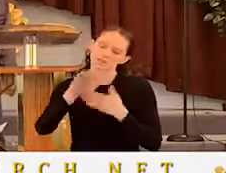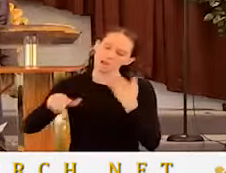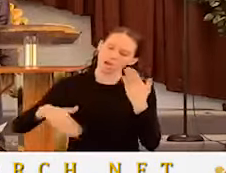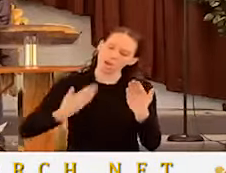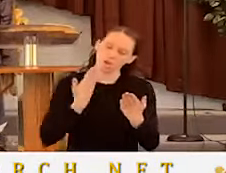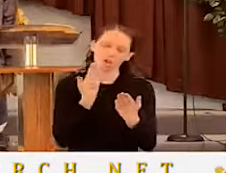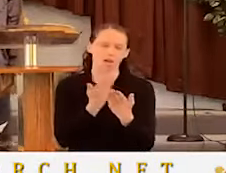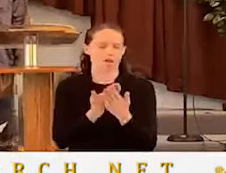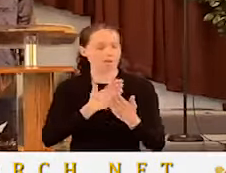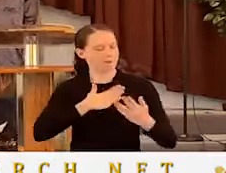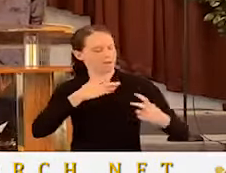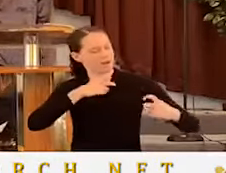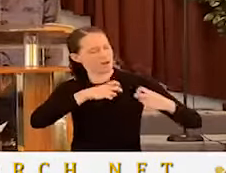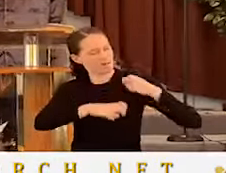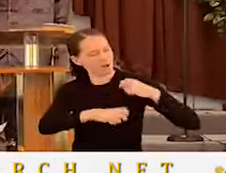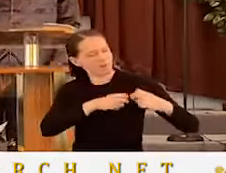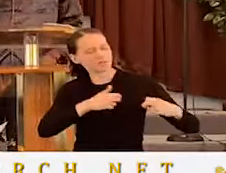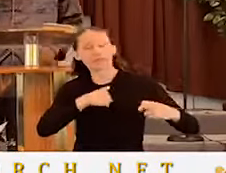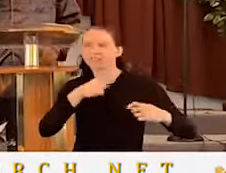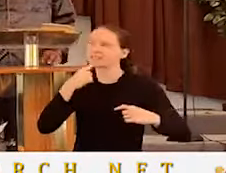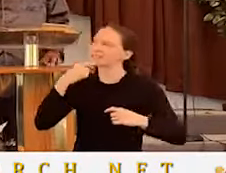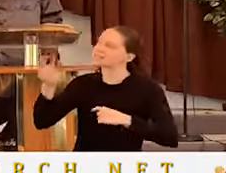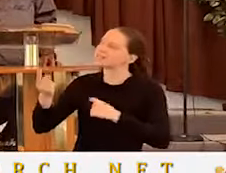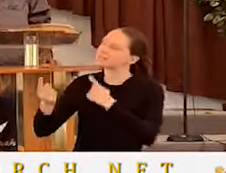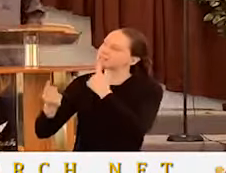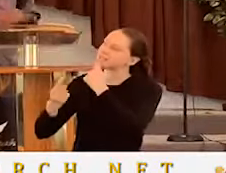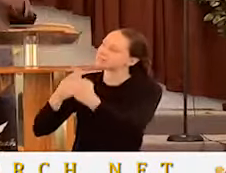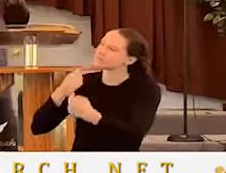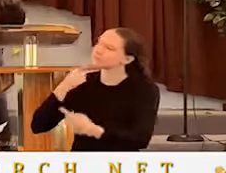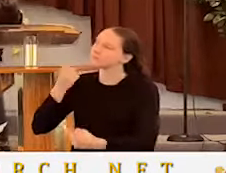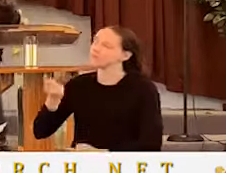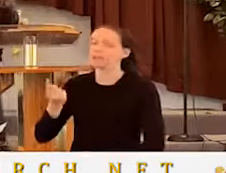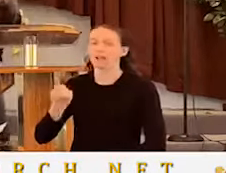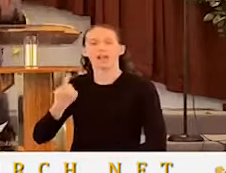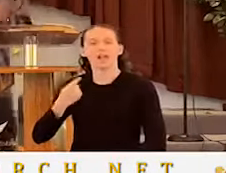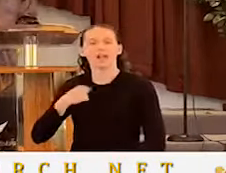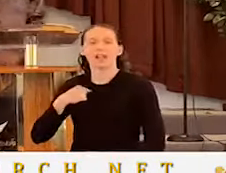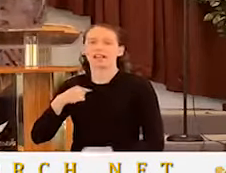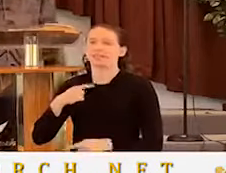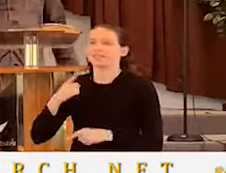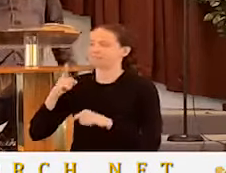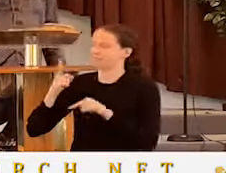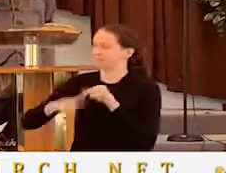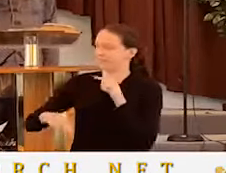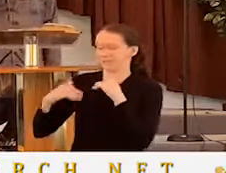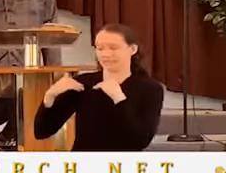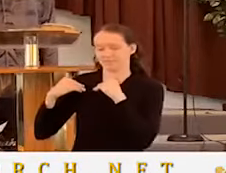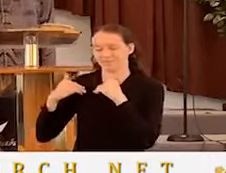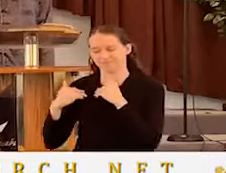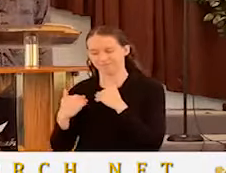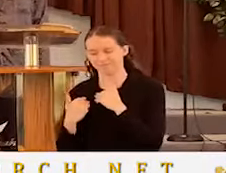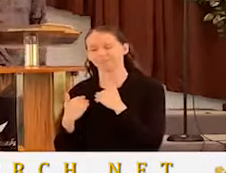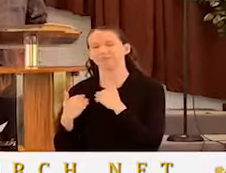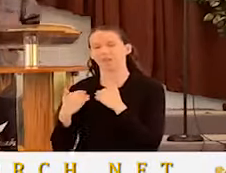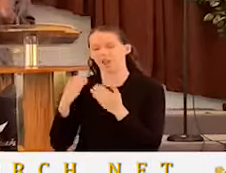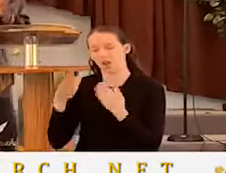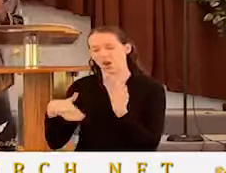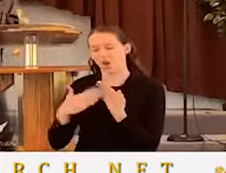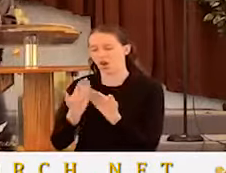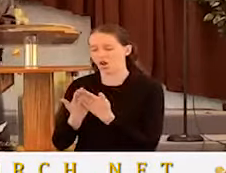all of my troubles. I cannot bear these